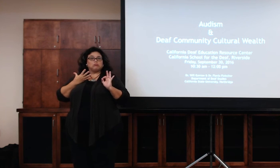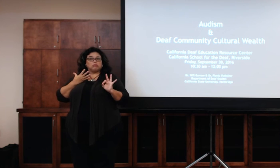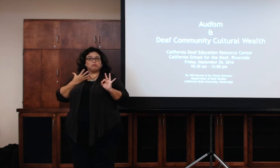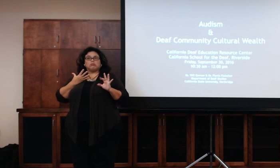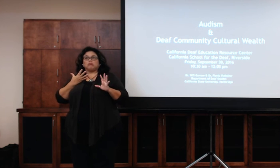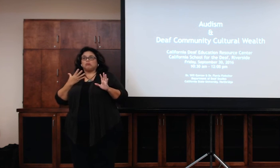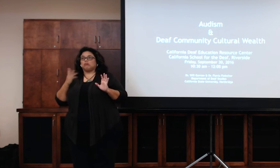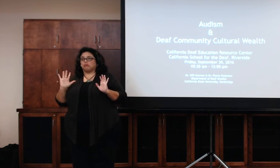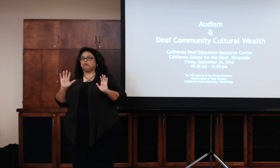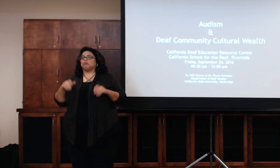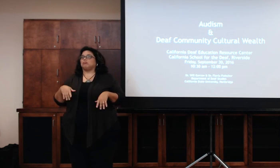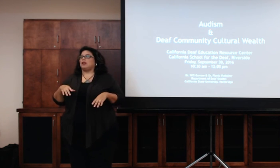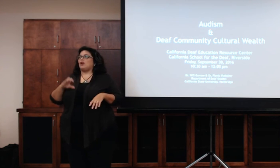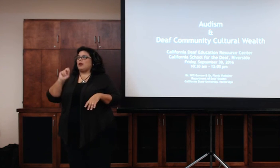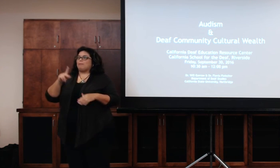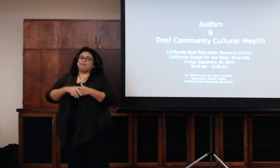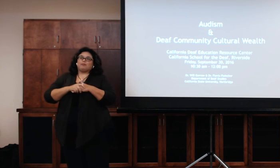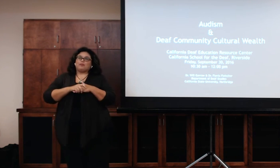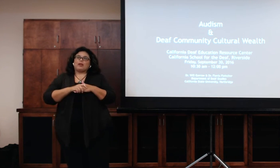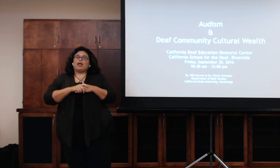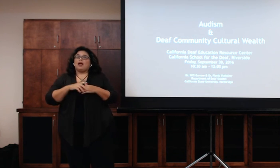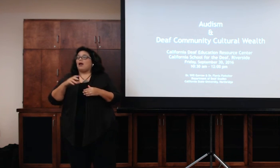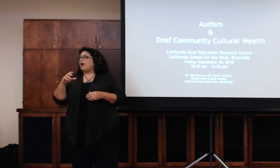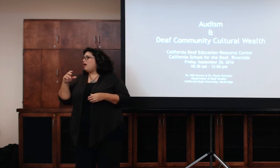Español? All right.